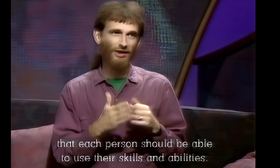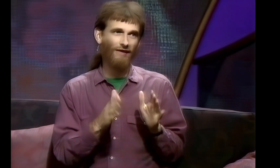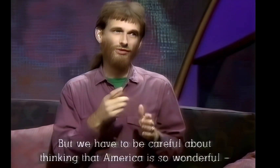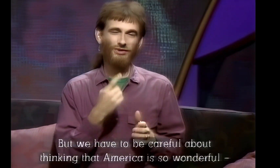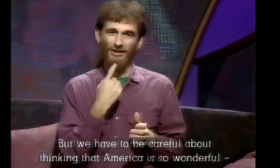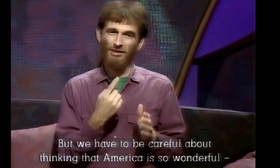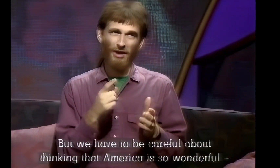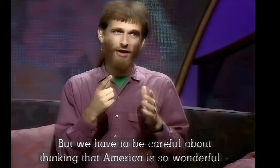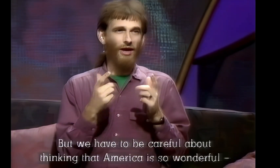something to do with that too.